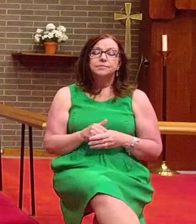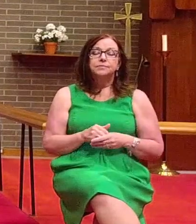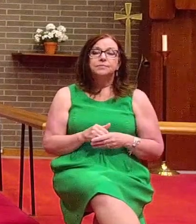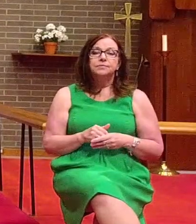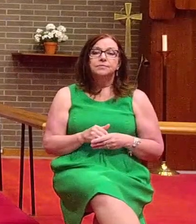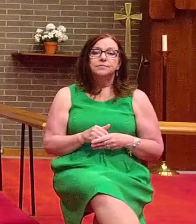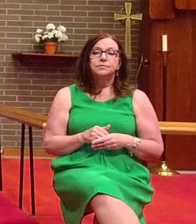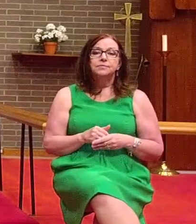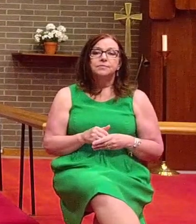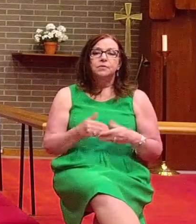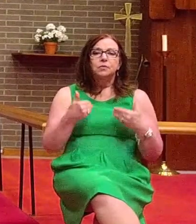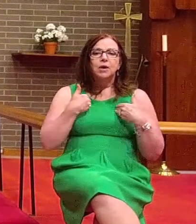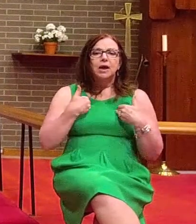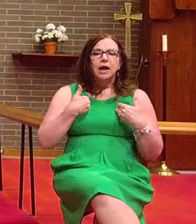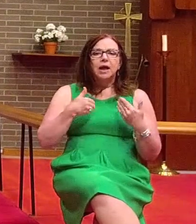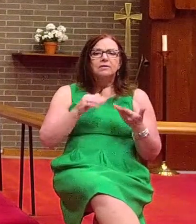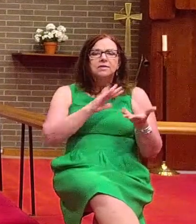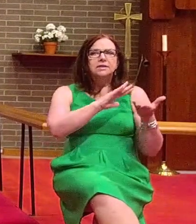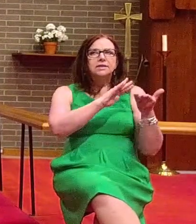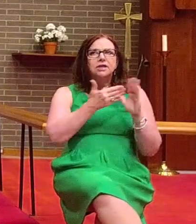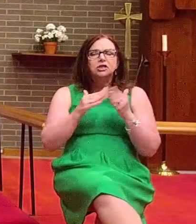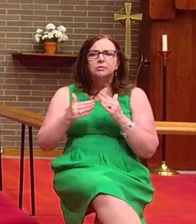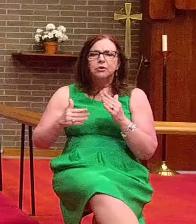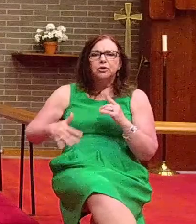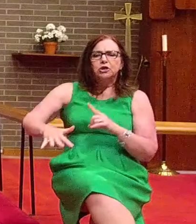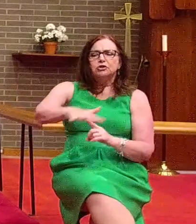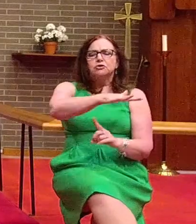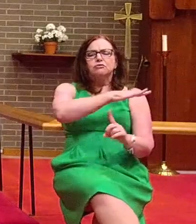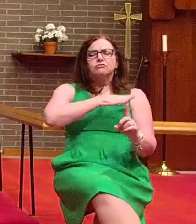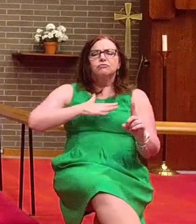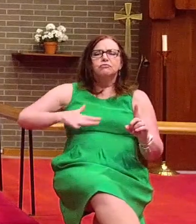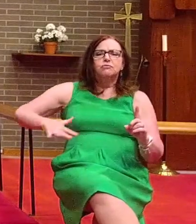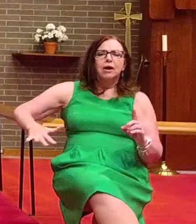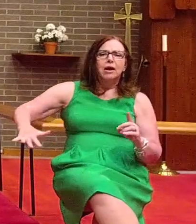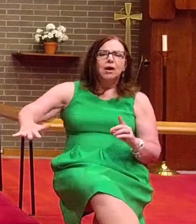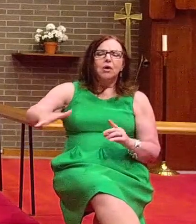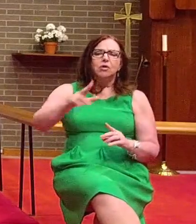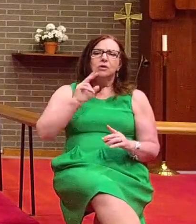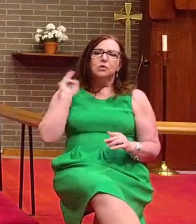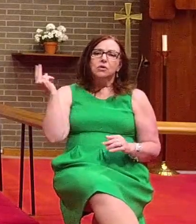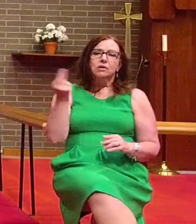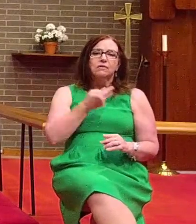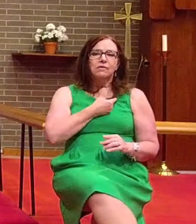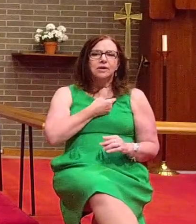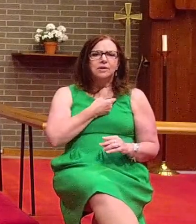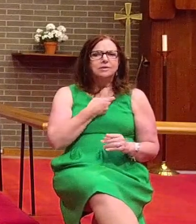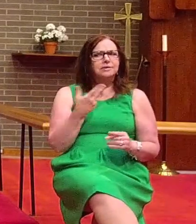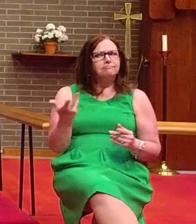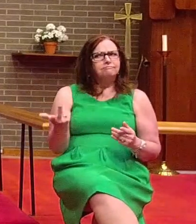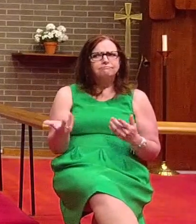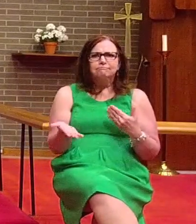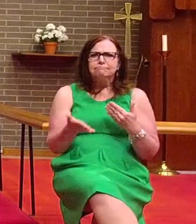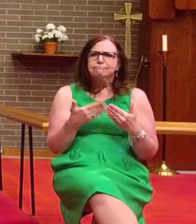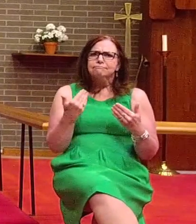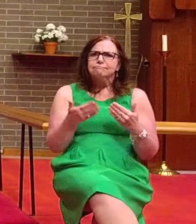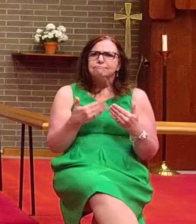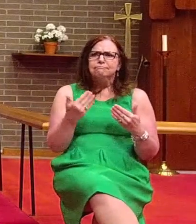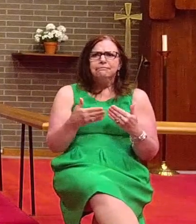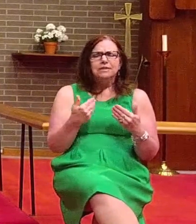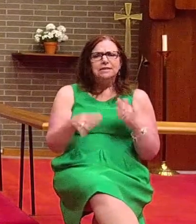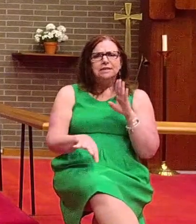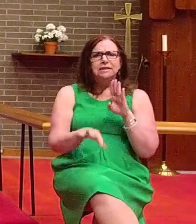We have such a community around us that it's not hard to find people to